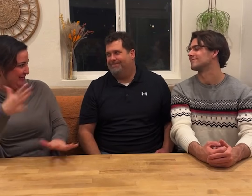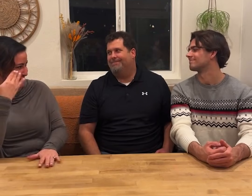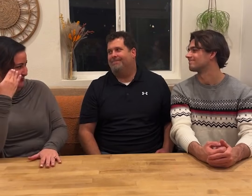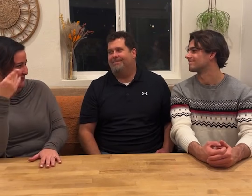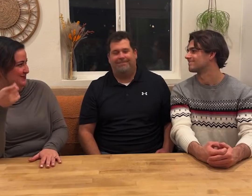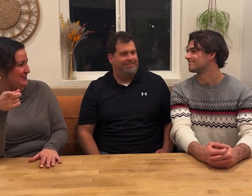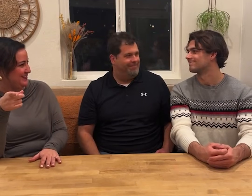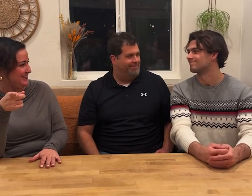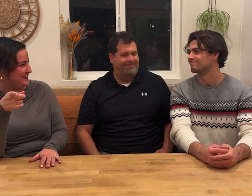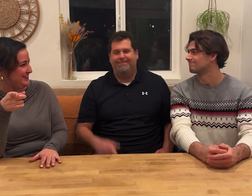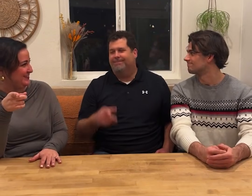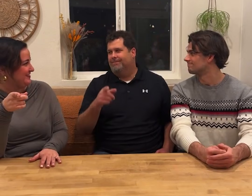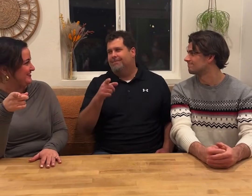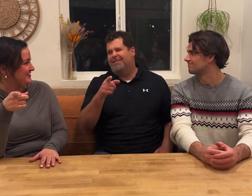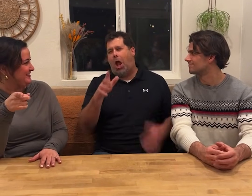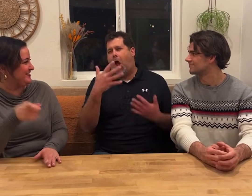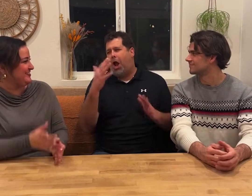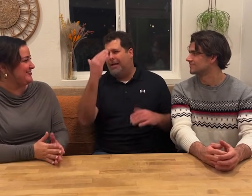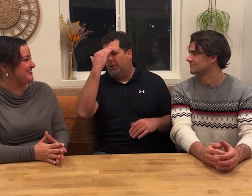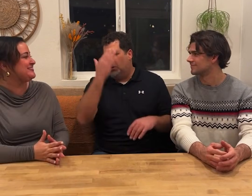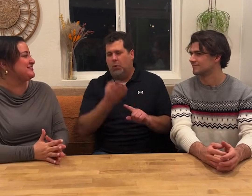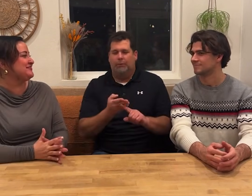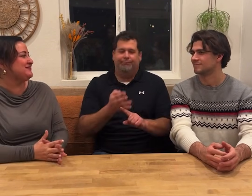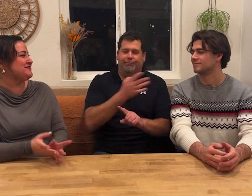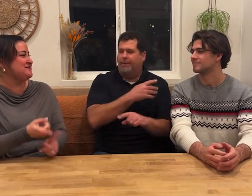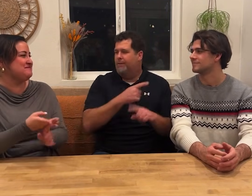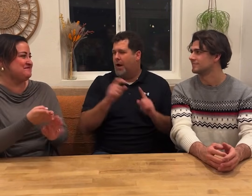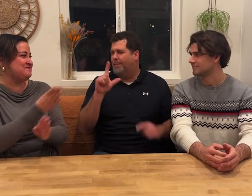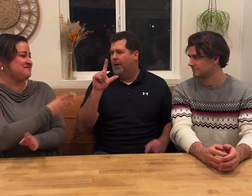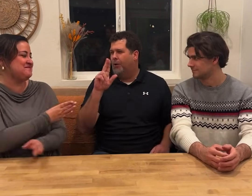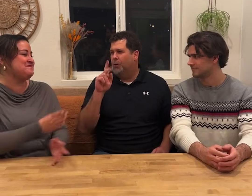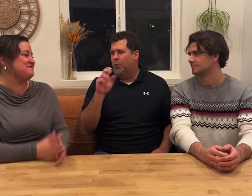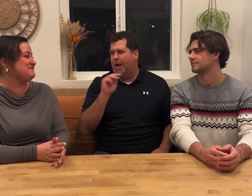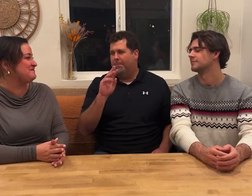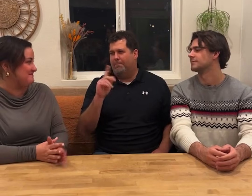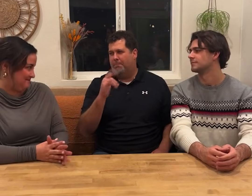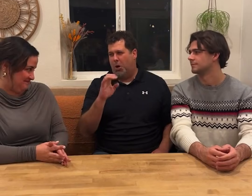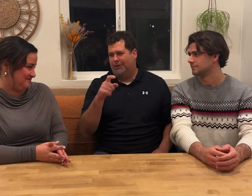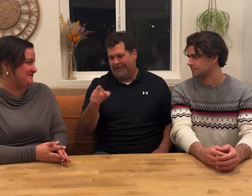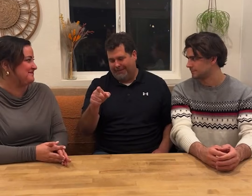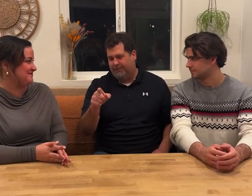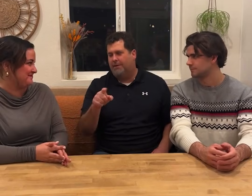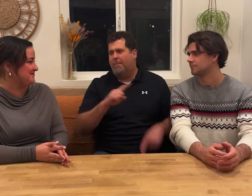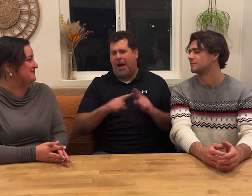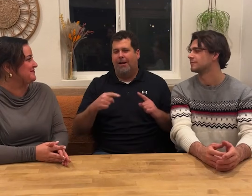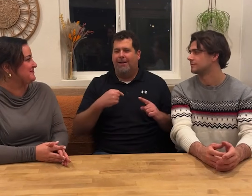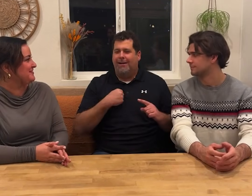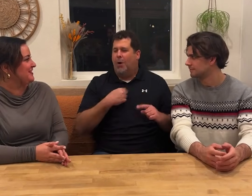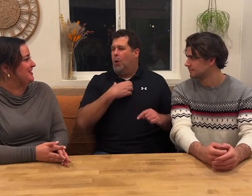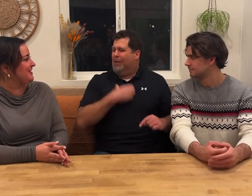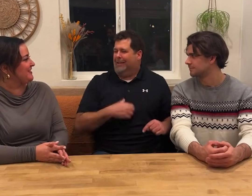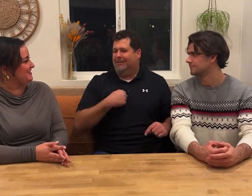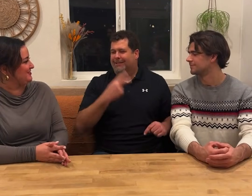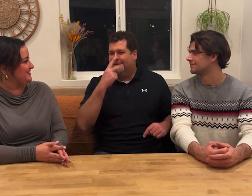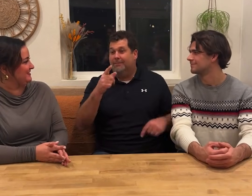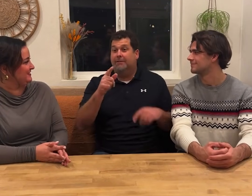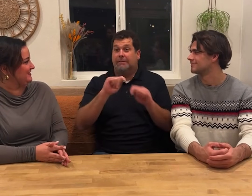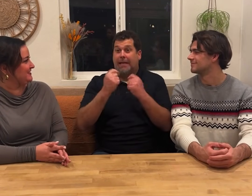you teach them that? They already knew from Luke and Archie, so I